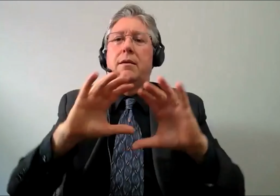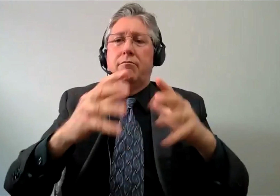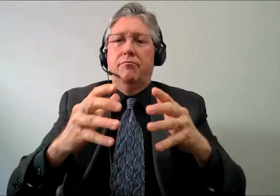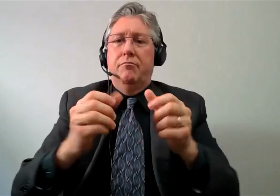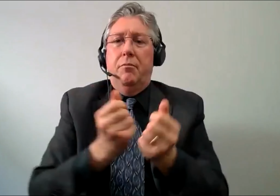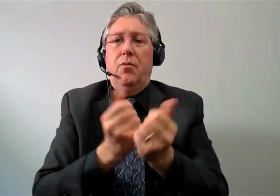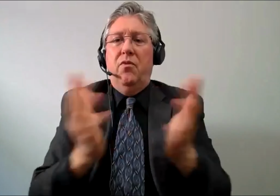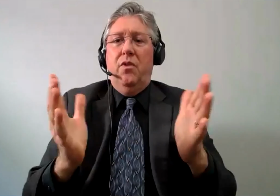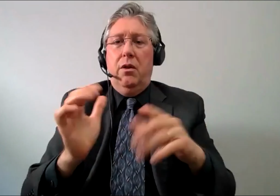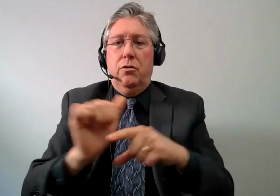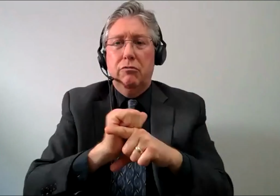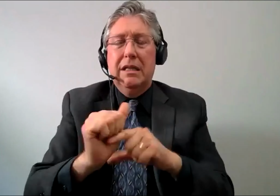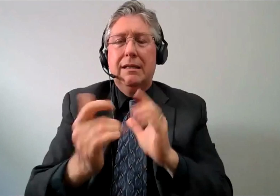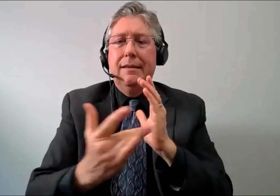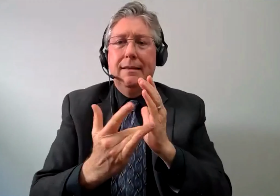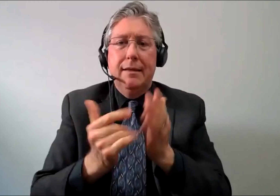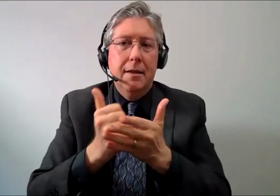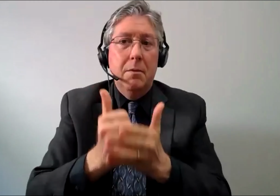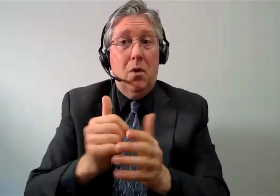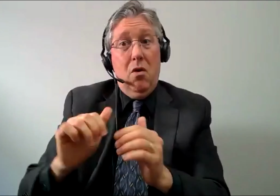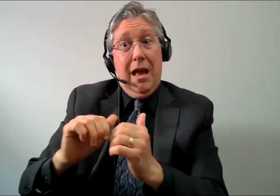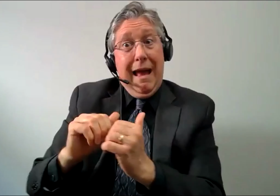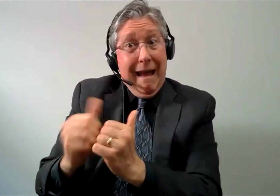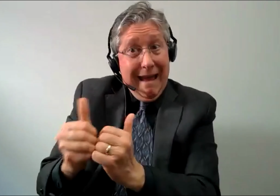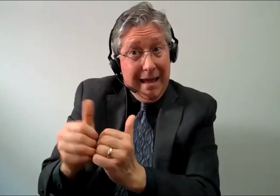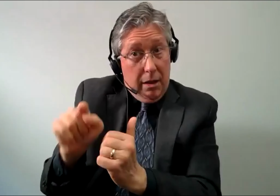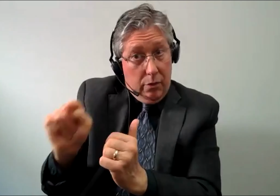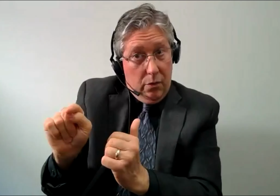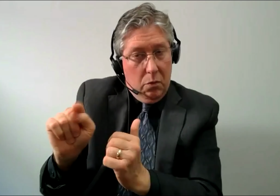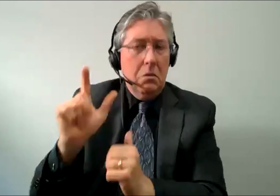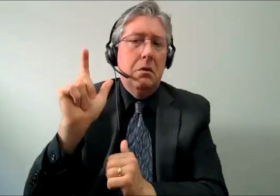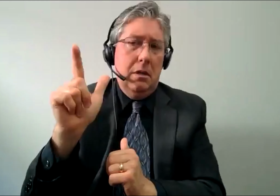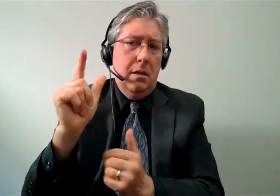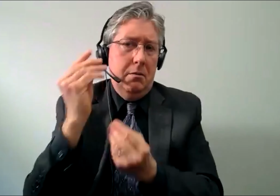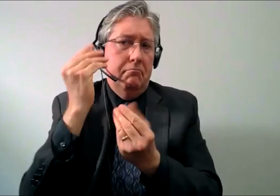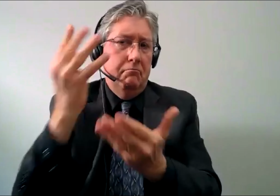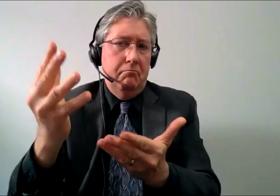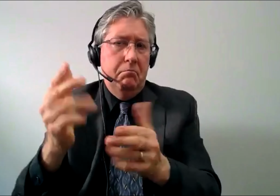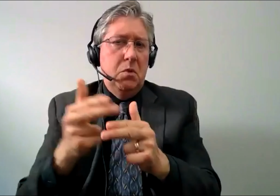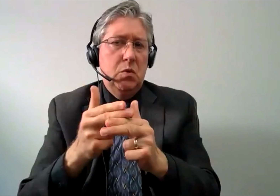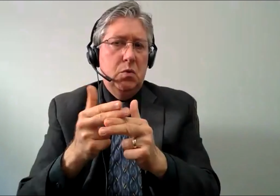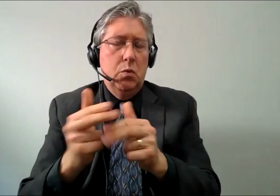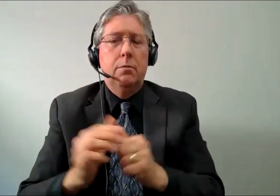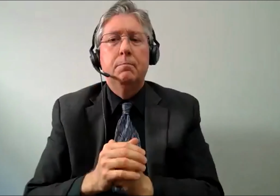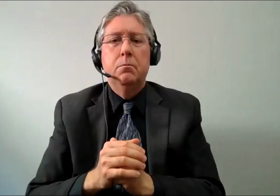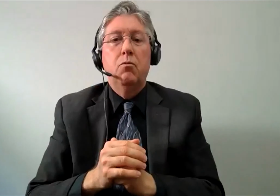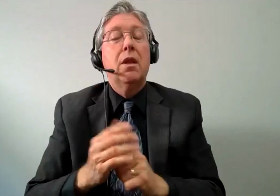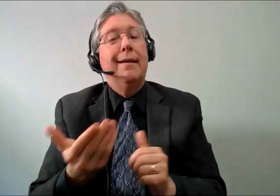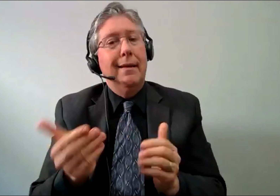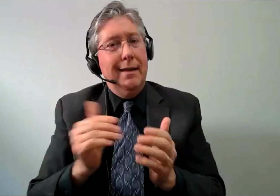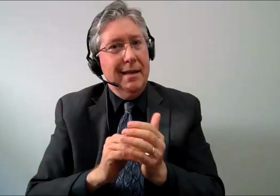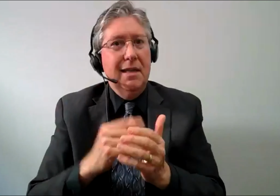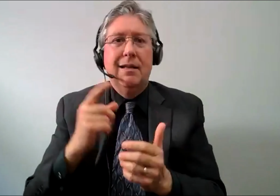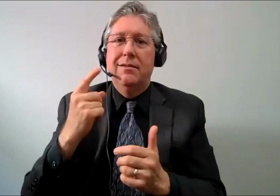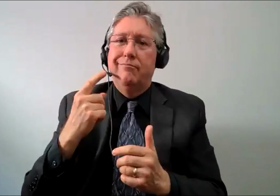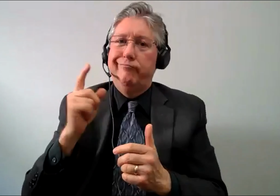more into that how piece. And so you will get more information about that soon, but that is, again, waiting for that memo,